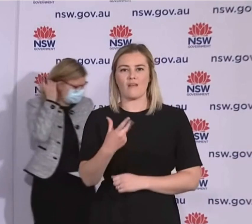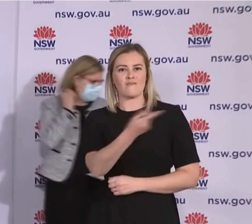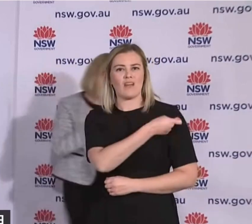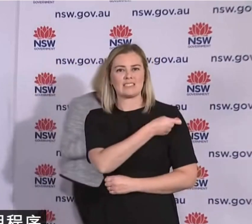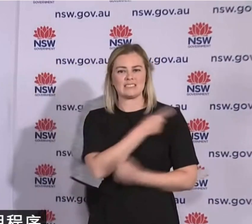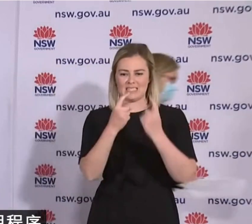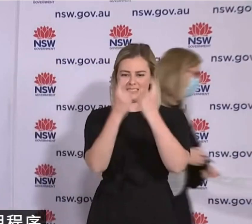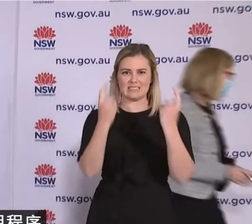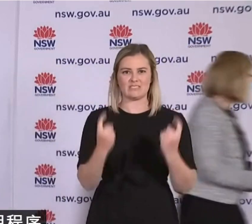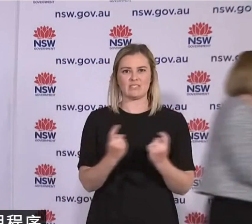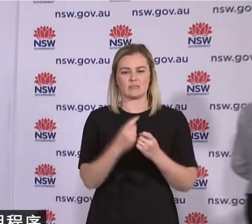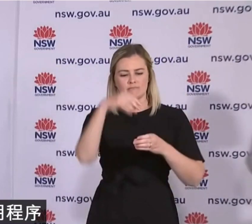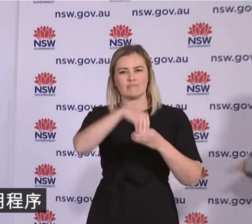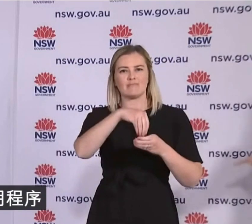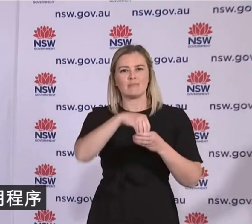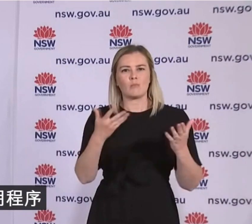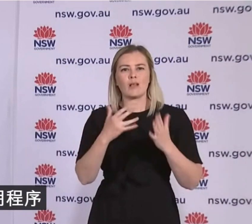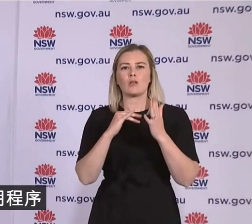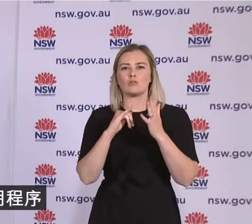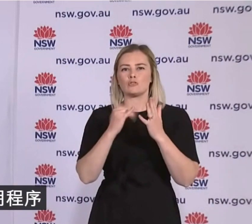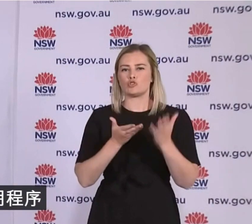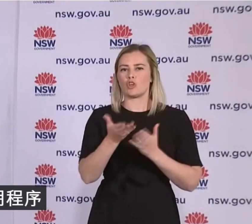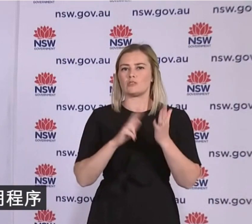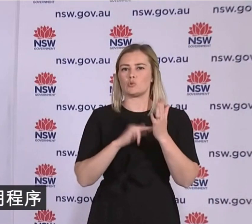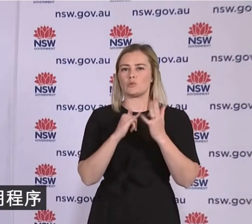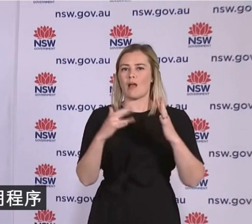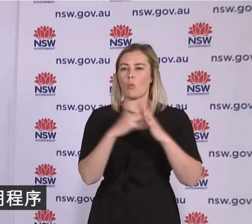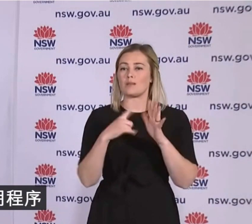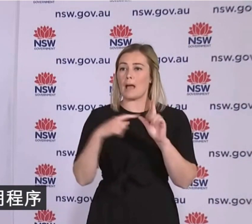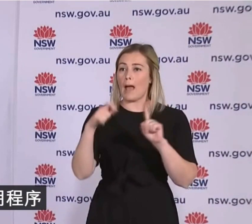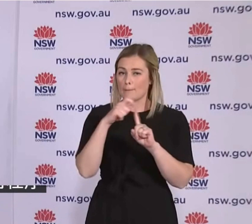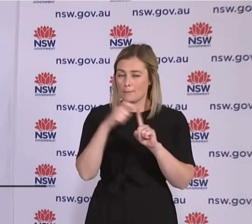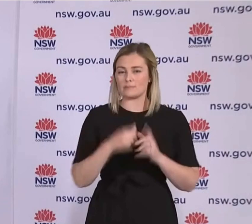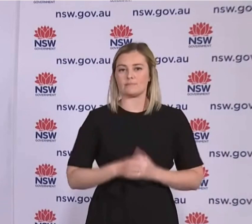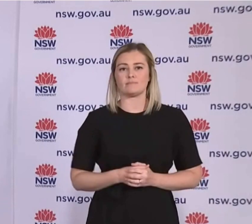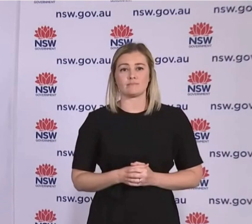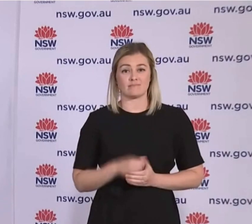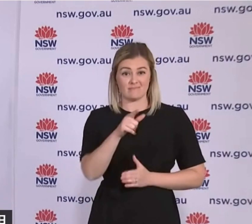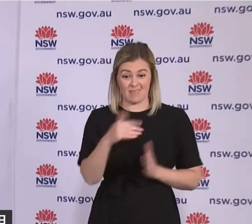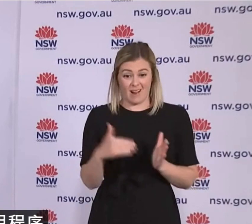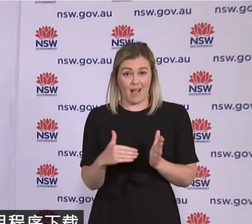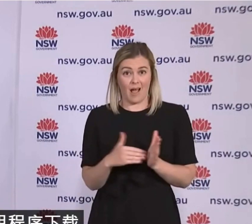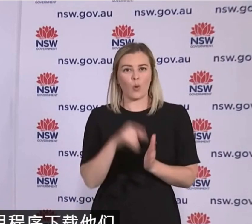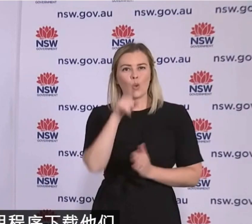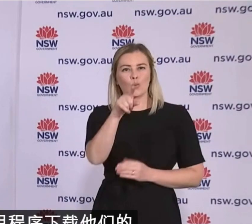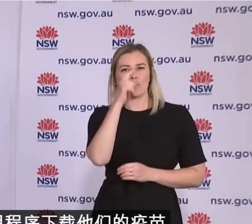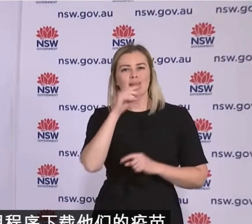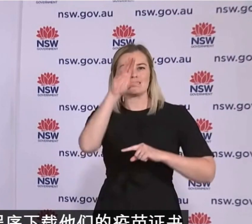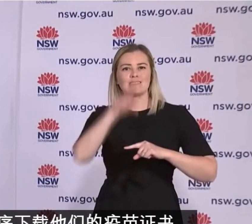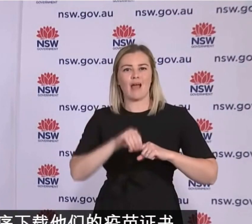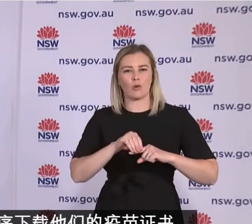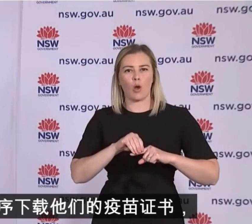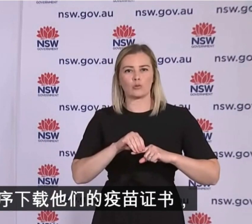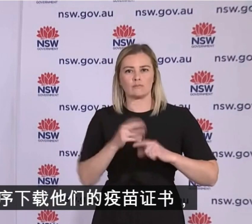Service New South Wales app. Right now, people can already download their vaccine certificate